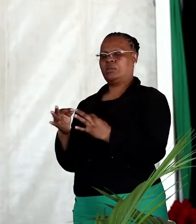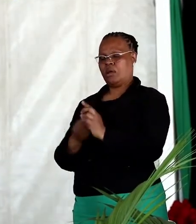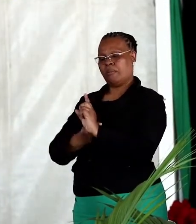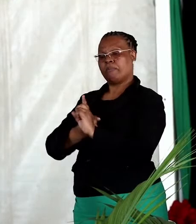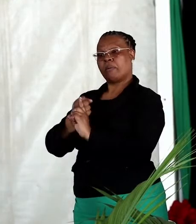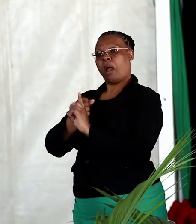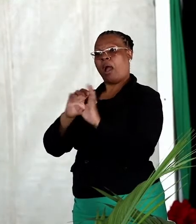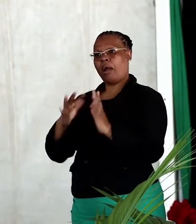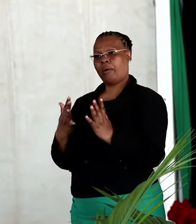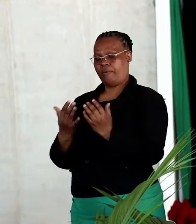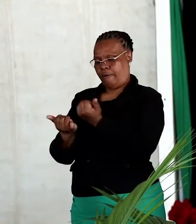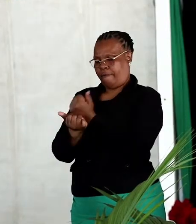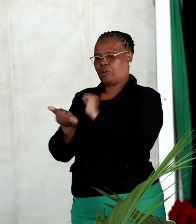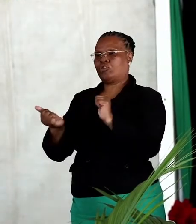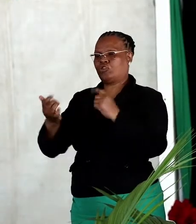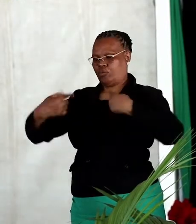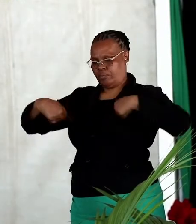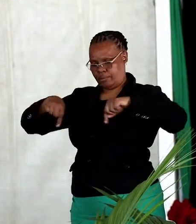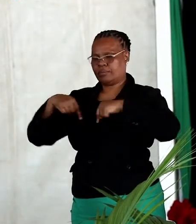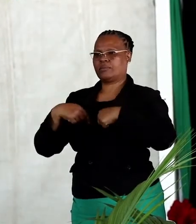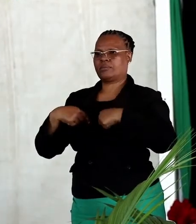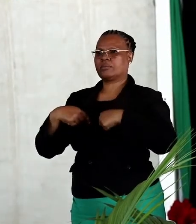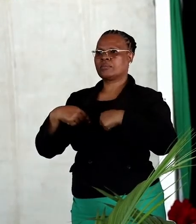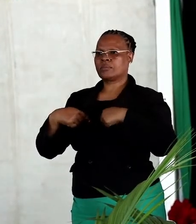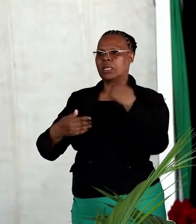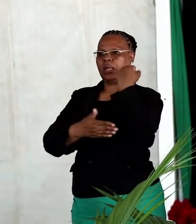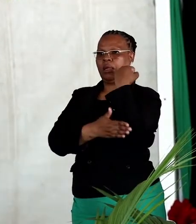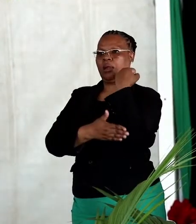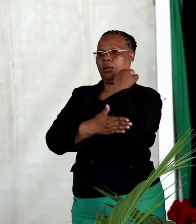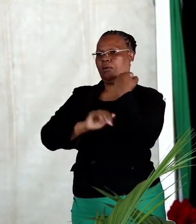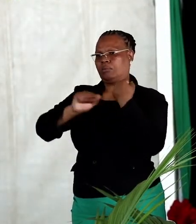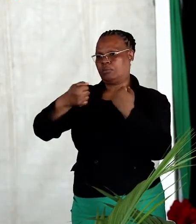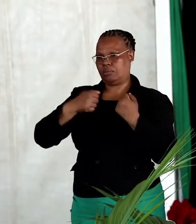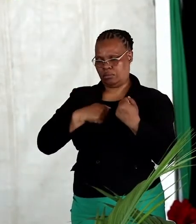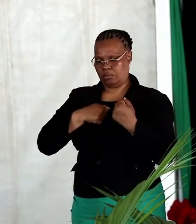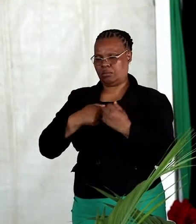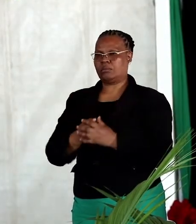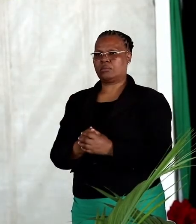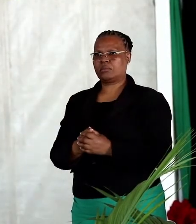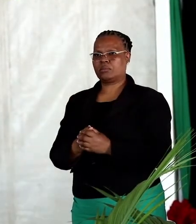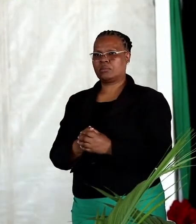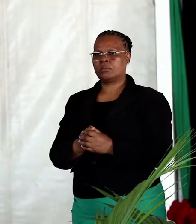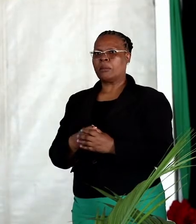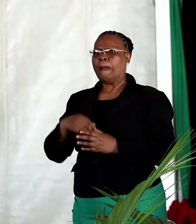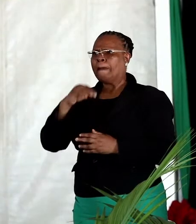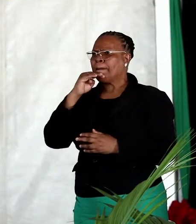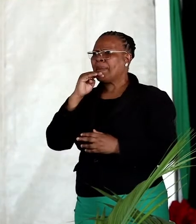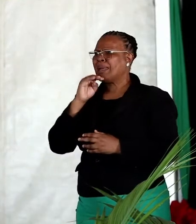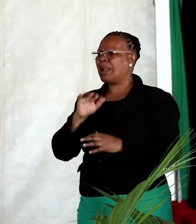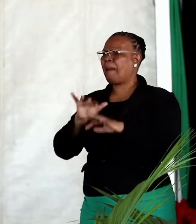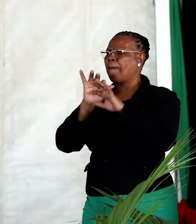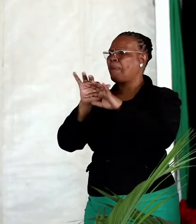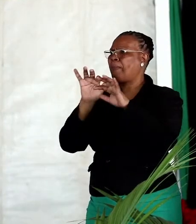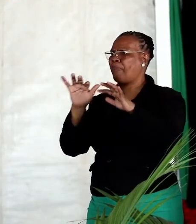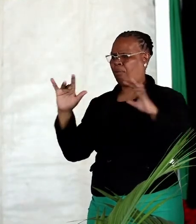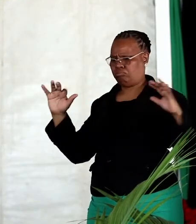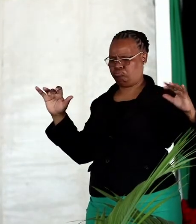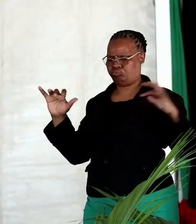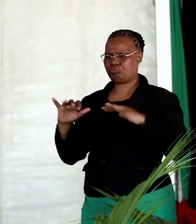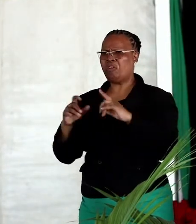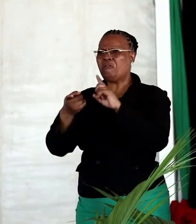country. These ordinary people, they came from very, very poor backgrounds.